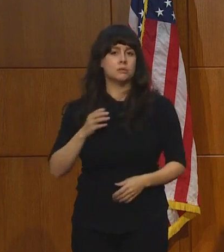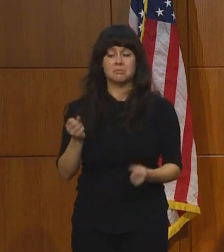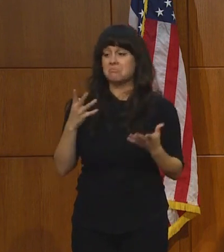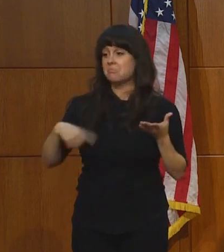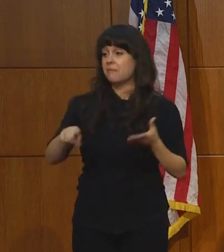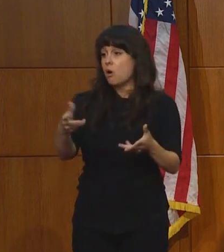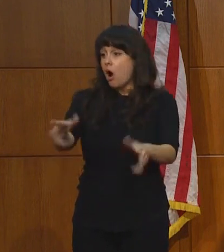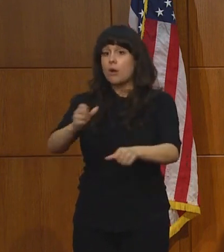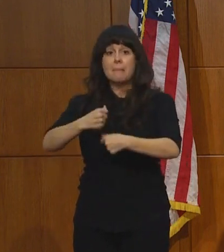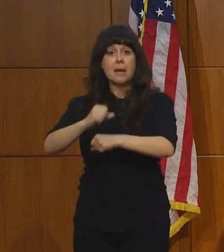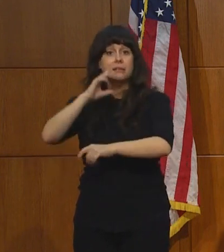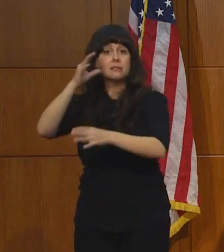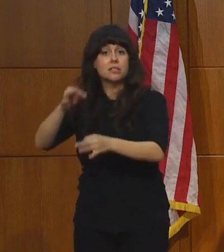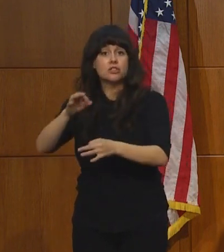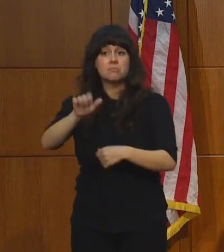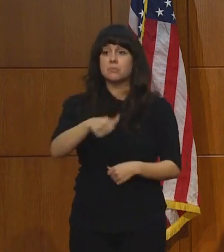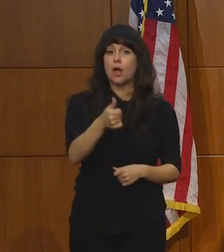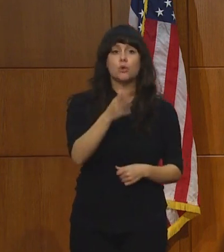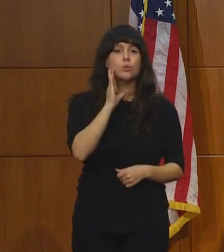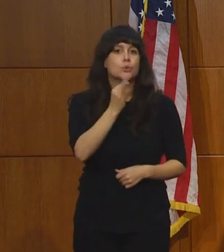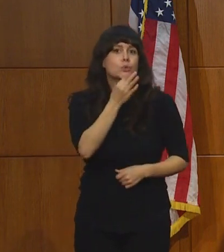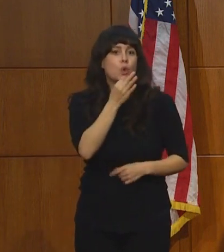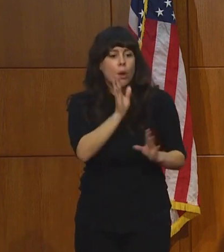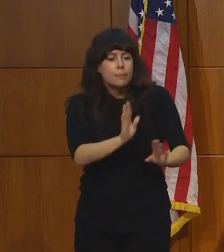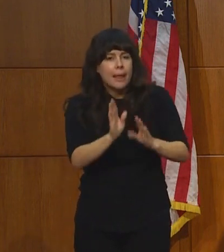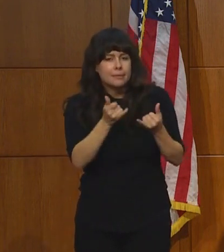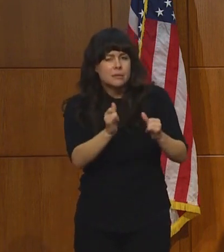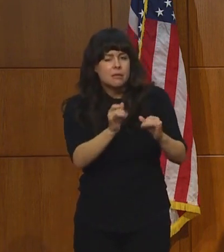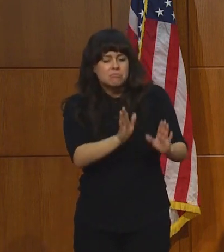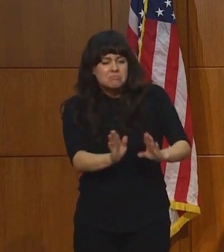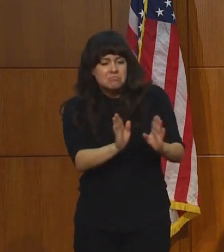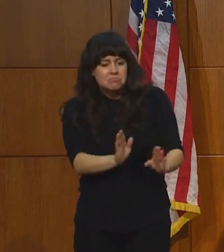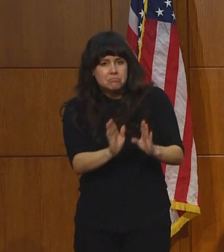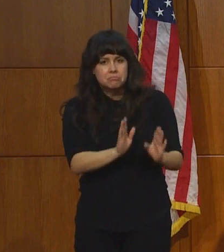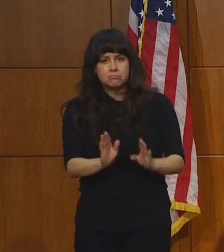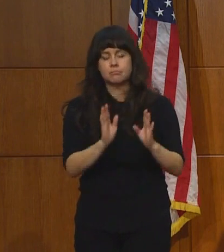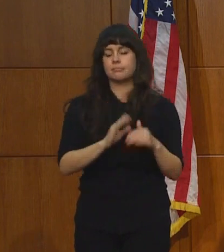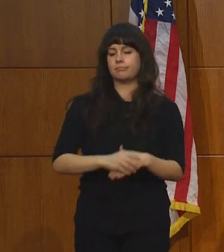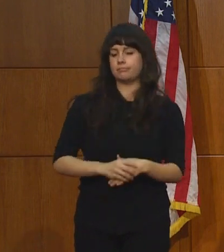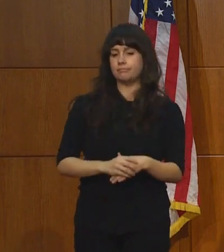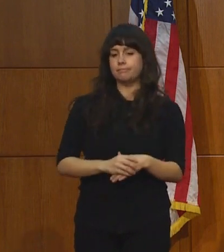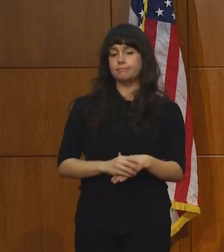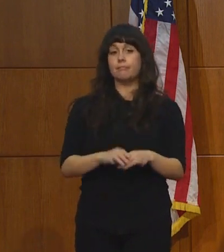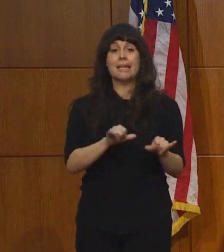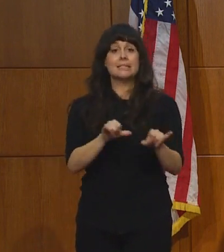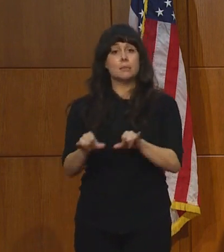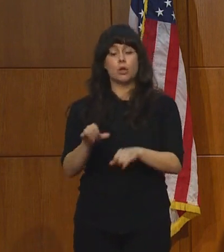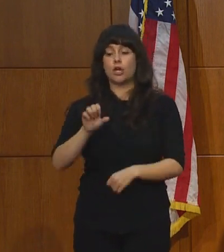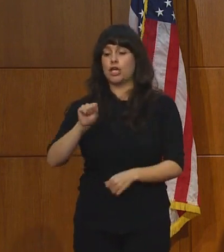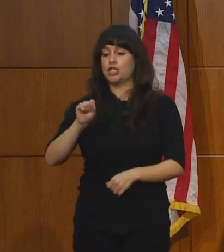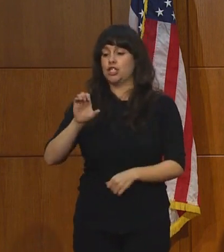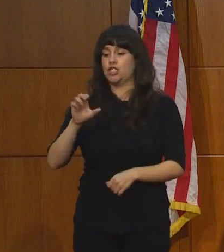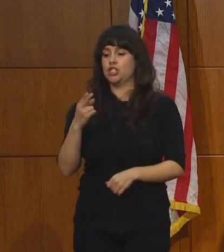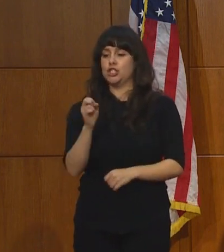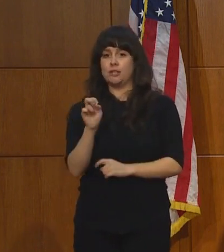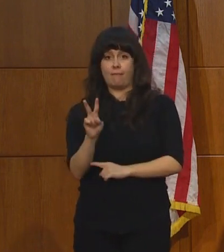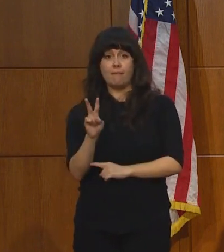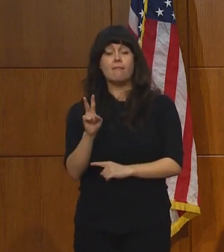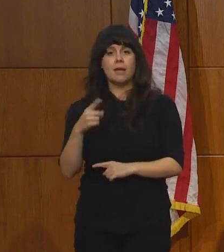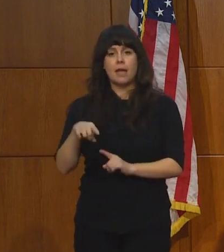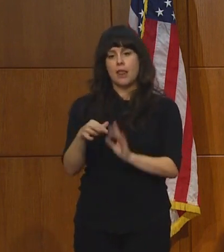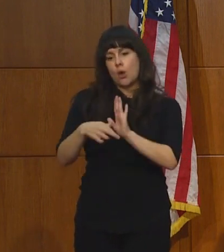be finalizing their plans in the next couple of weeks. Similarly, SCHEV is reviewing reopening plans from